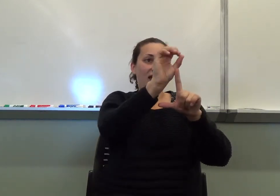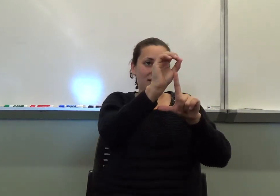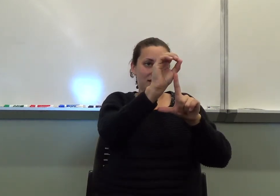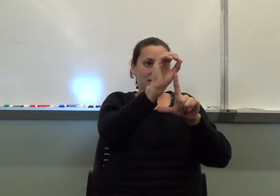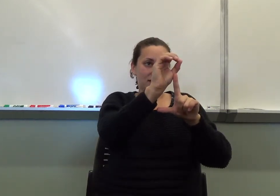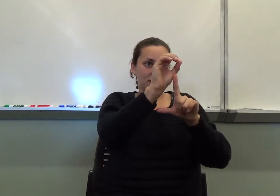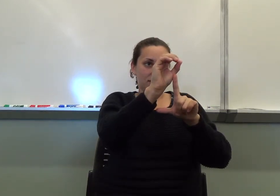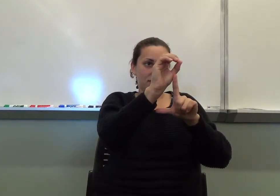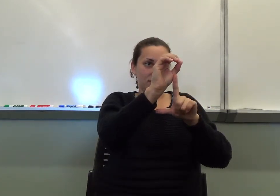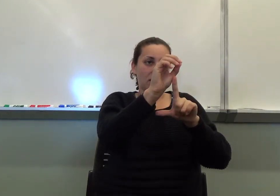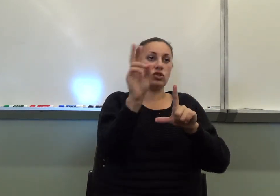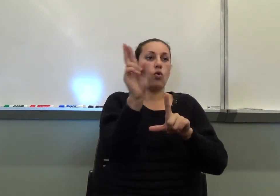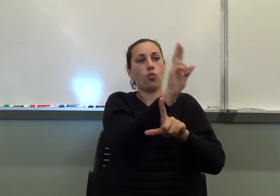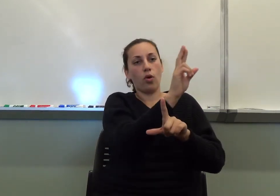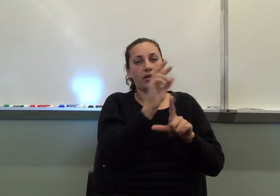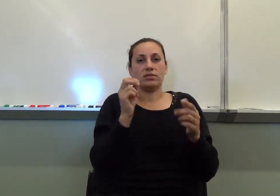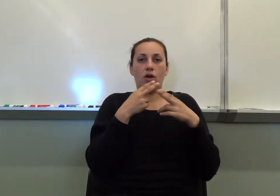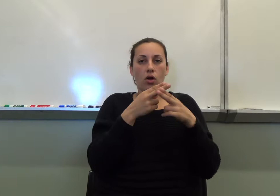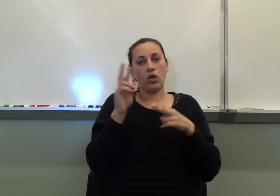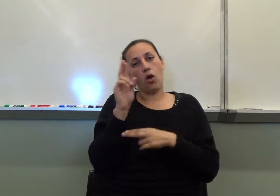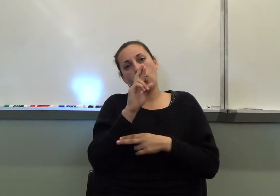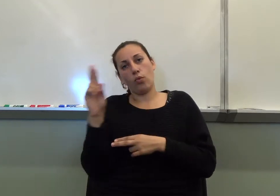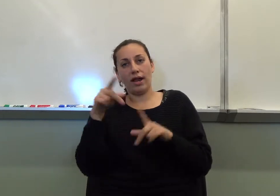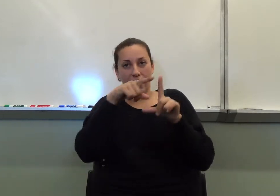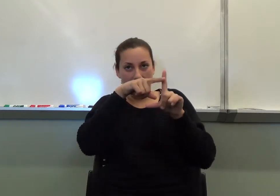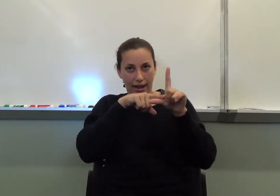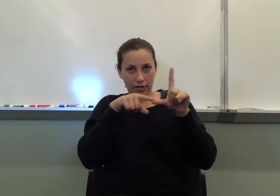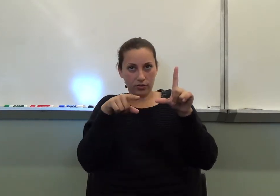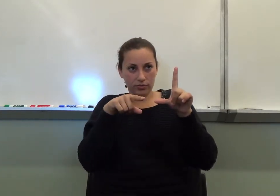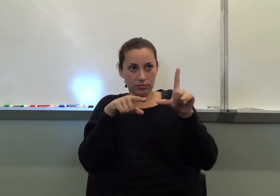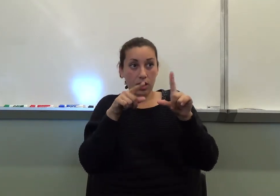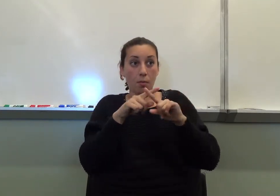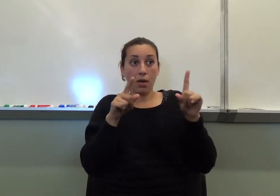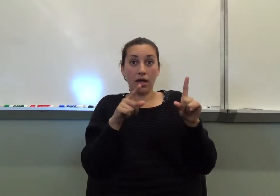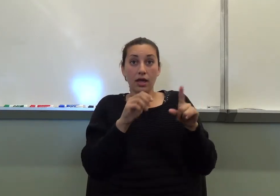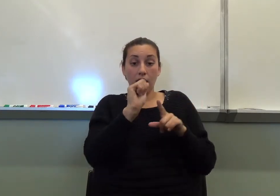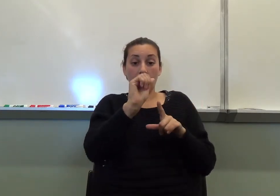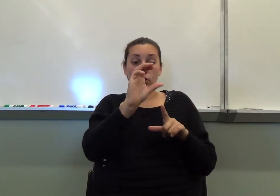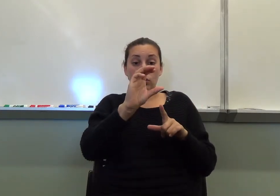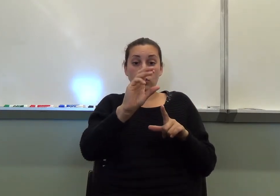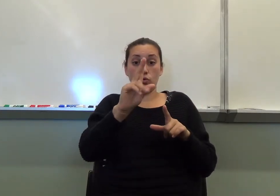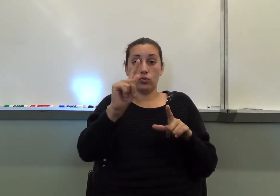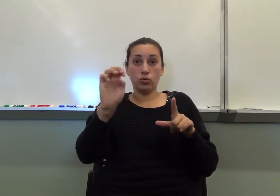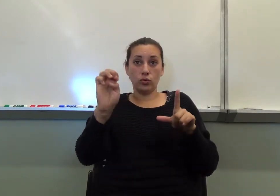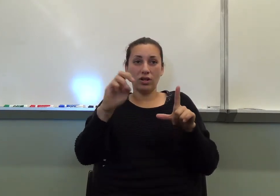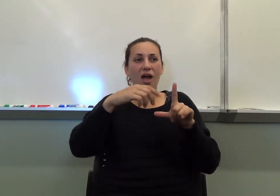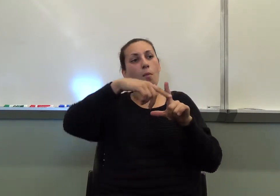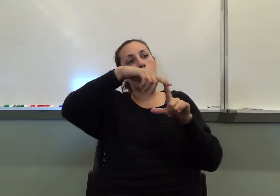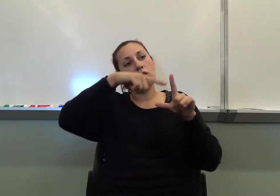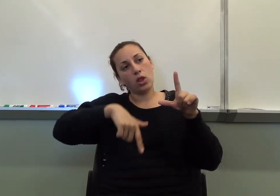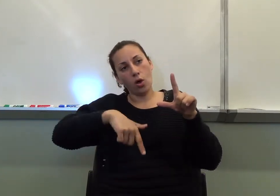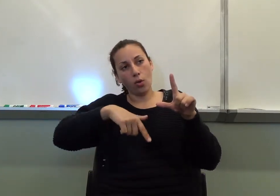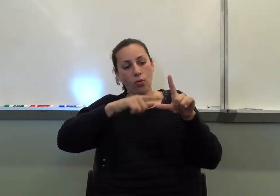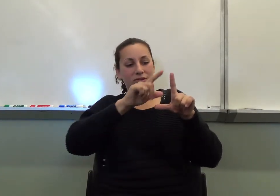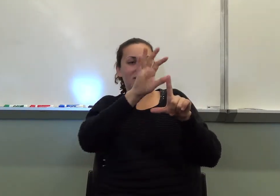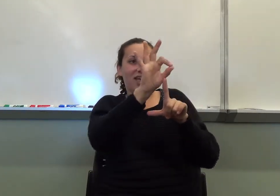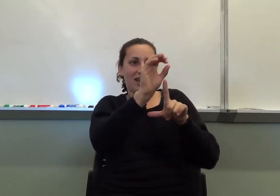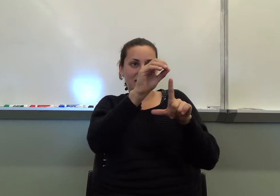right. But the acute angles are both, can you have two angles that